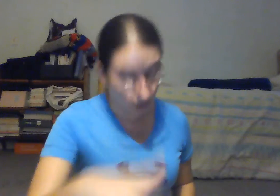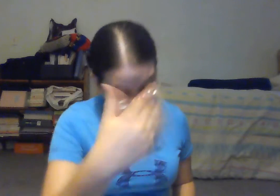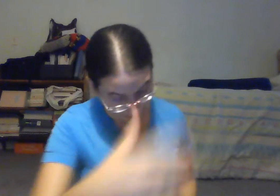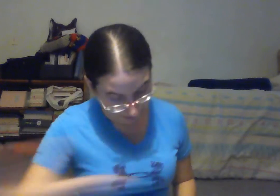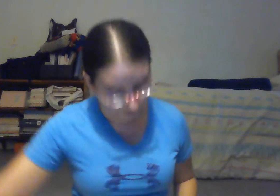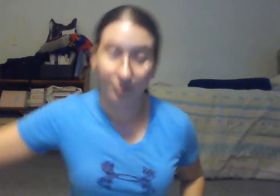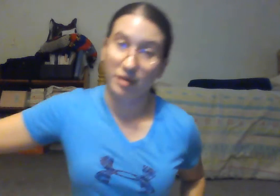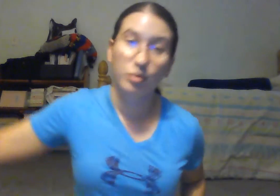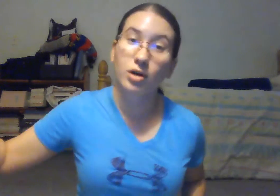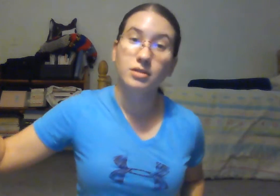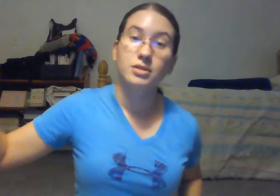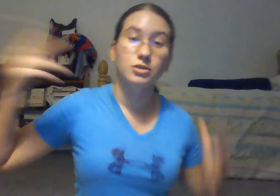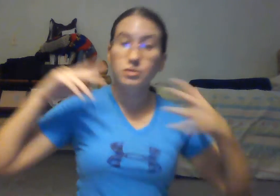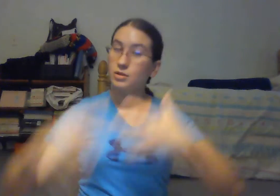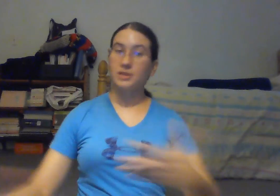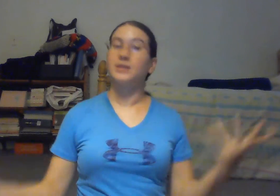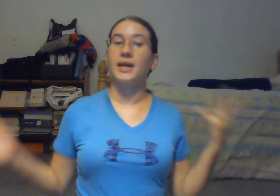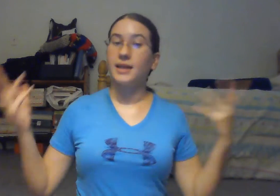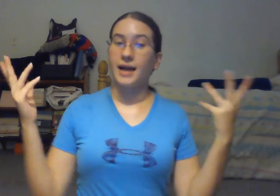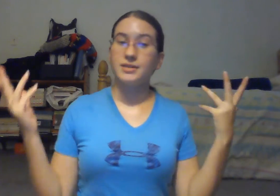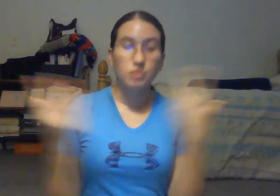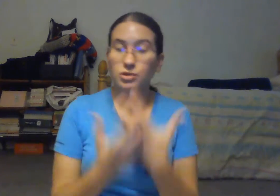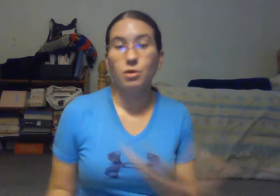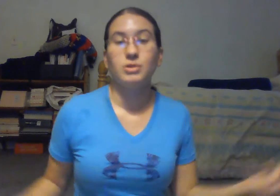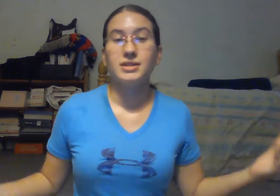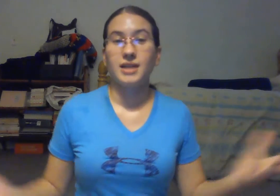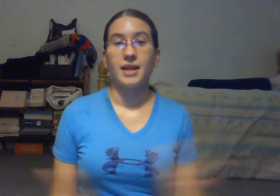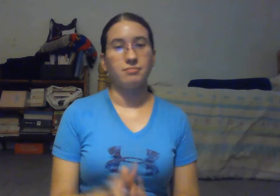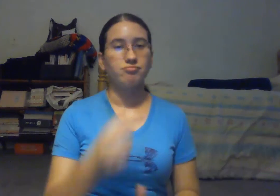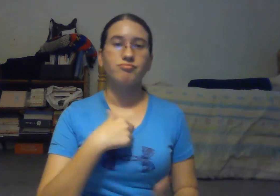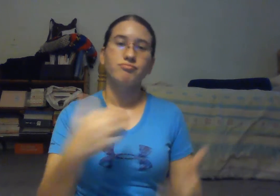I have 3 book. You could say that. You could totally say that.